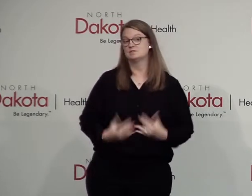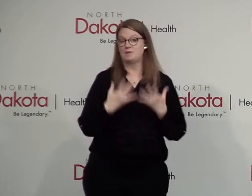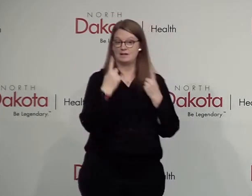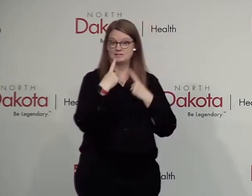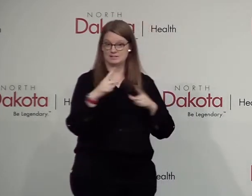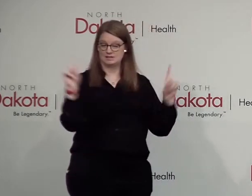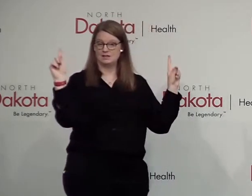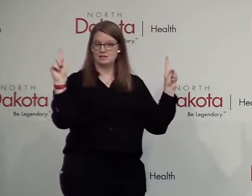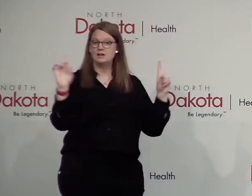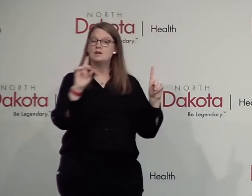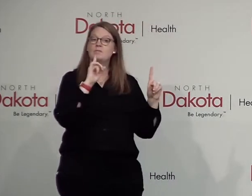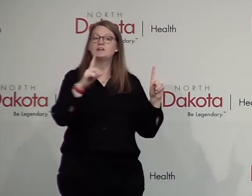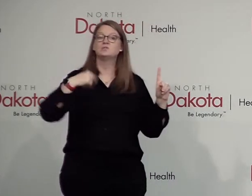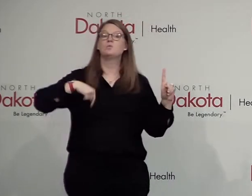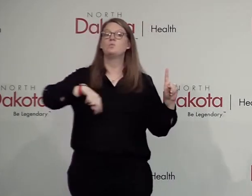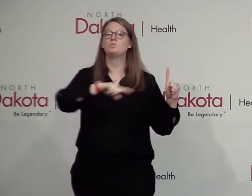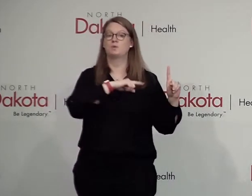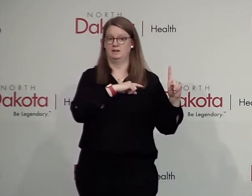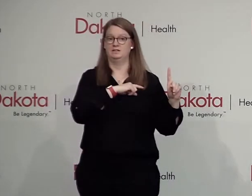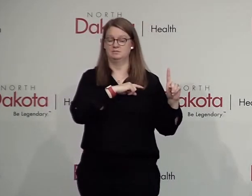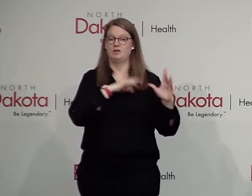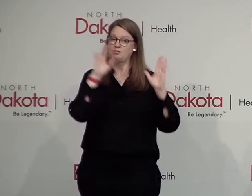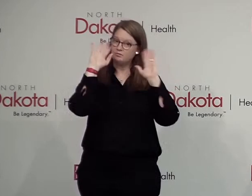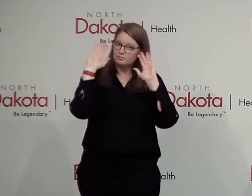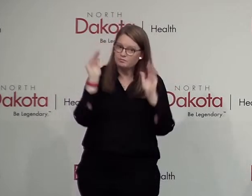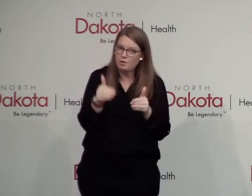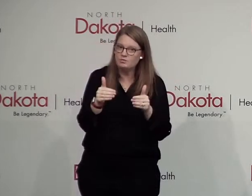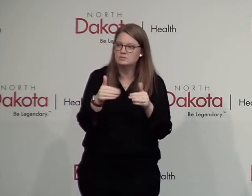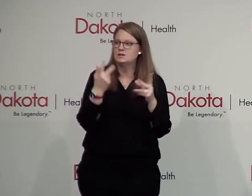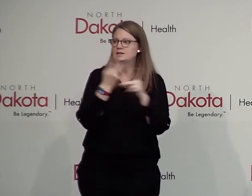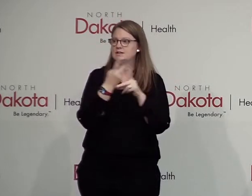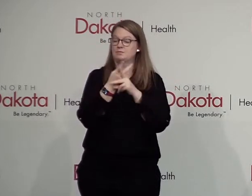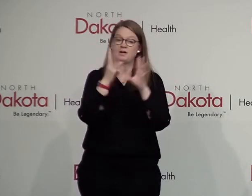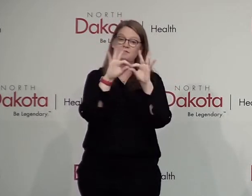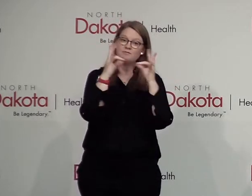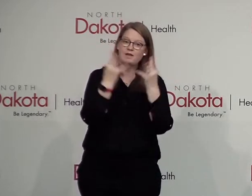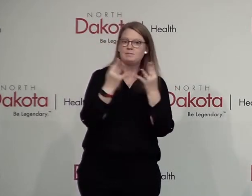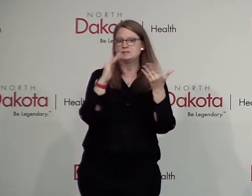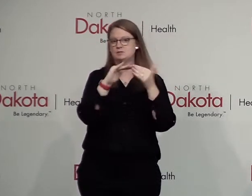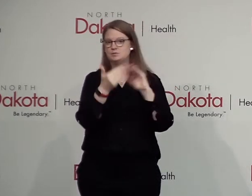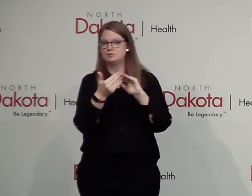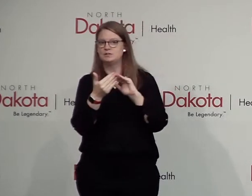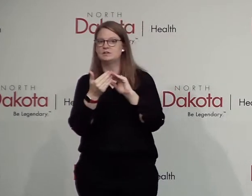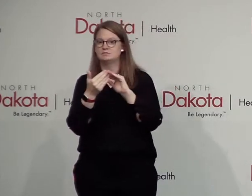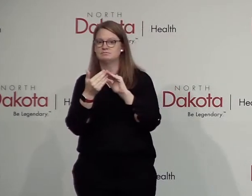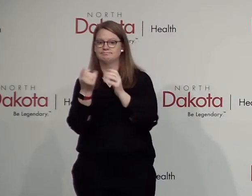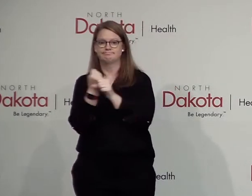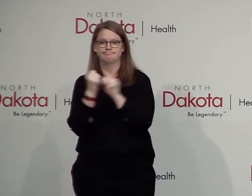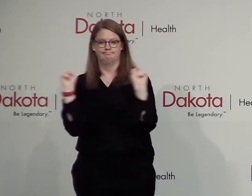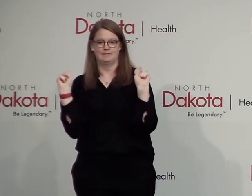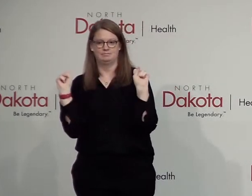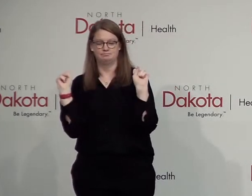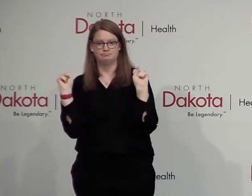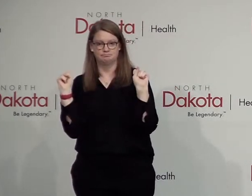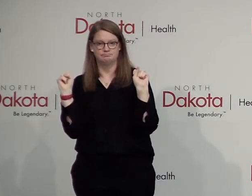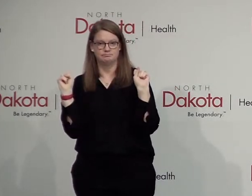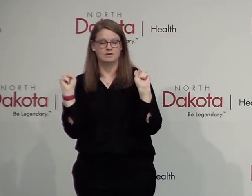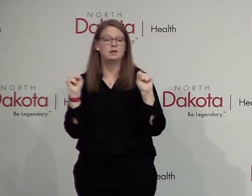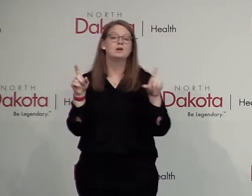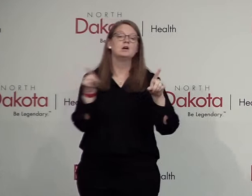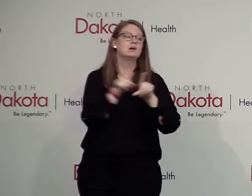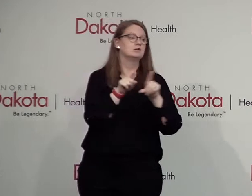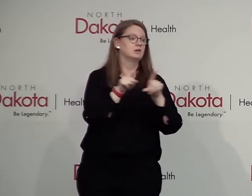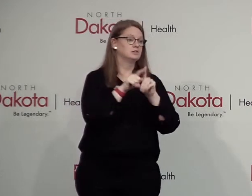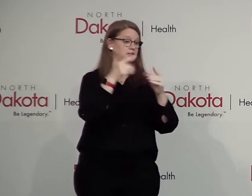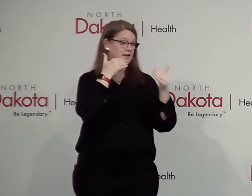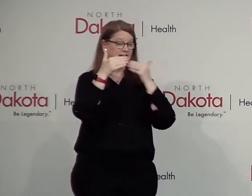we are doing everything we can to keep our families and communities and our schools safe. And I also want to thank